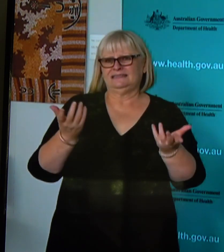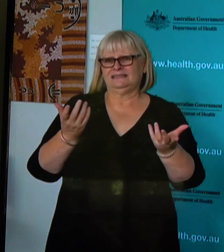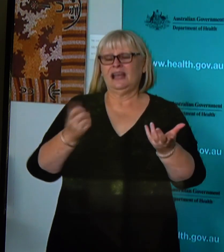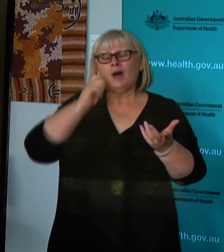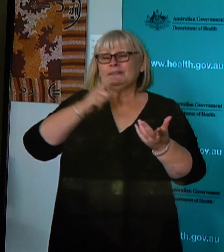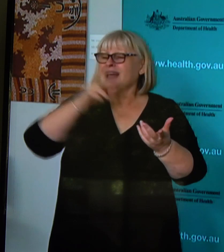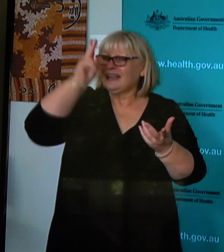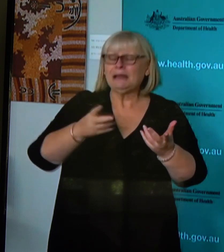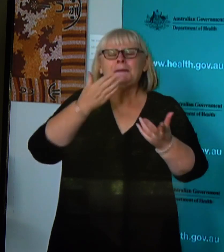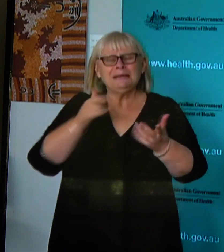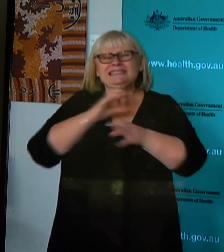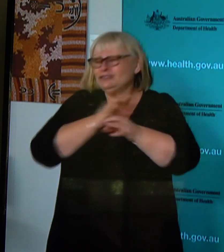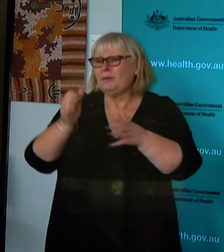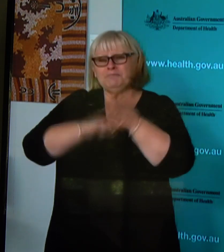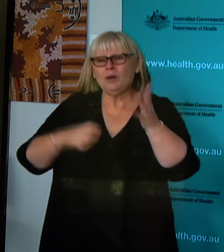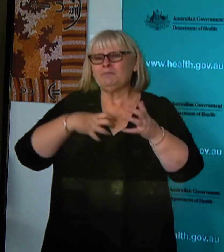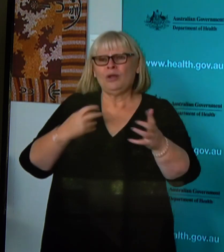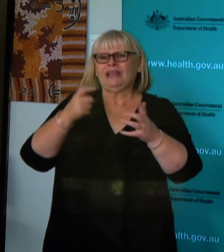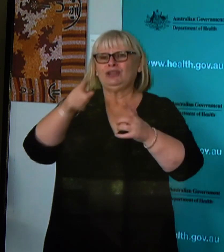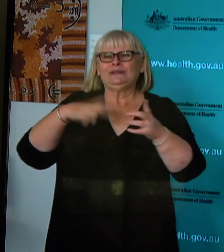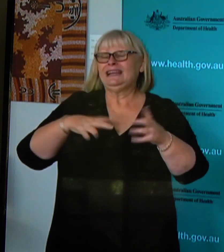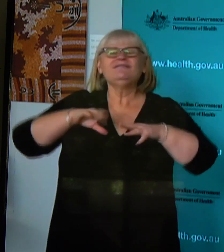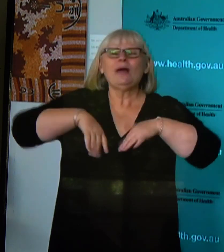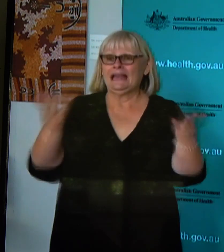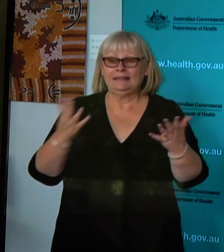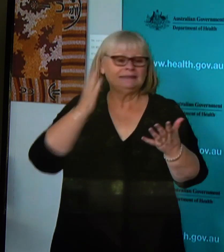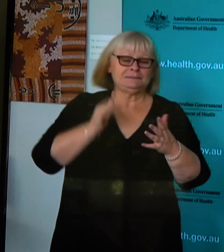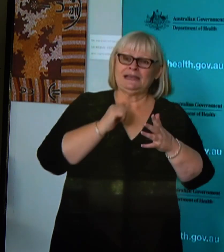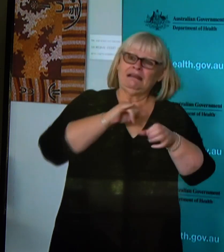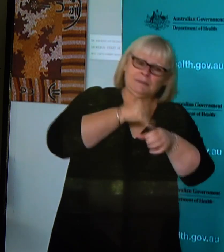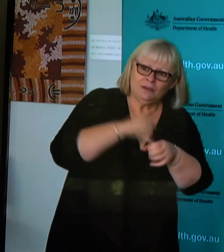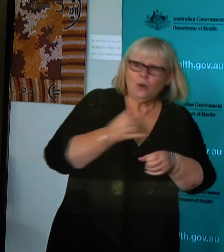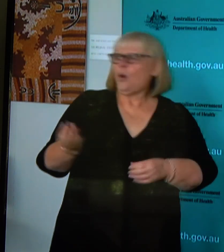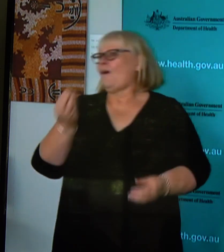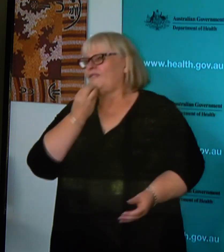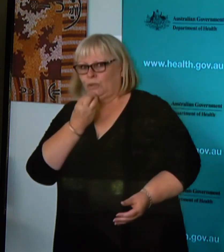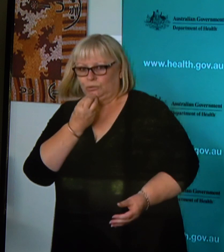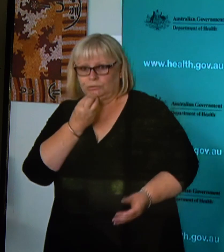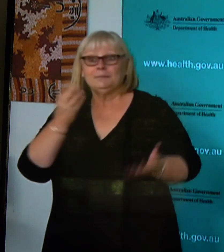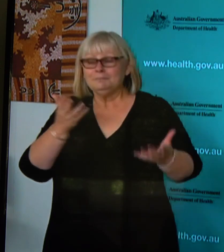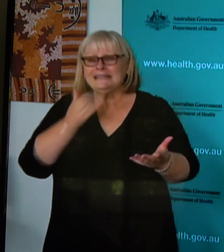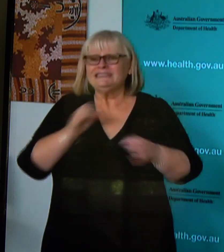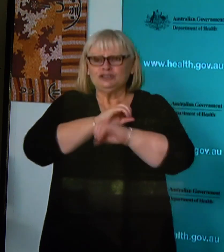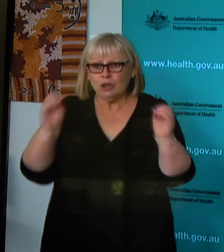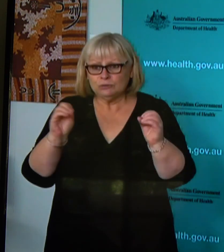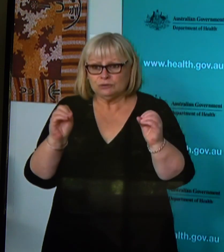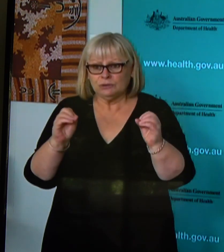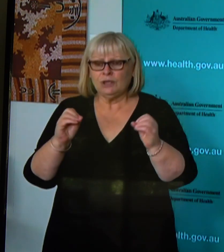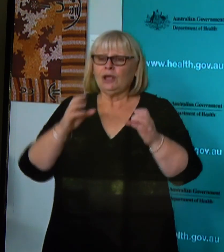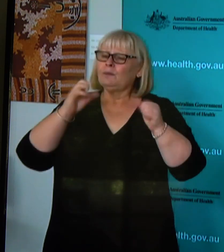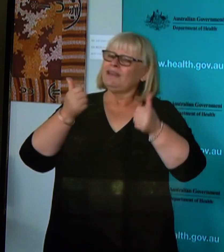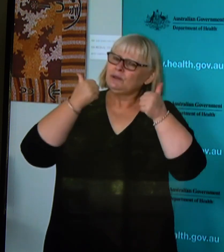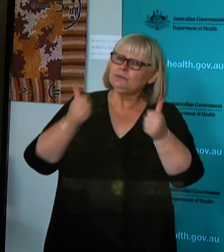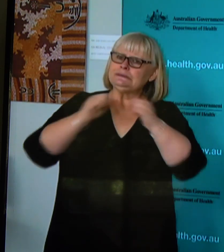I'll repeat that. Please do not buy more than you need for anything, whether that's food and particularly medicines. We have a very